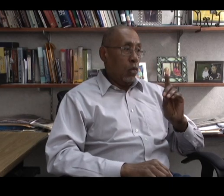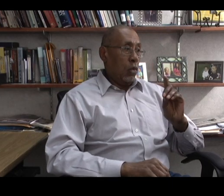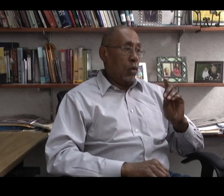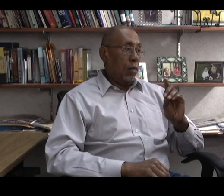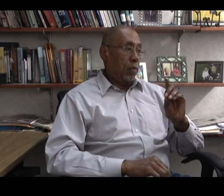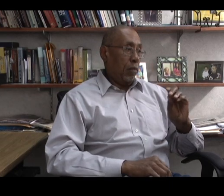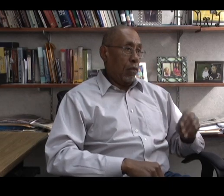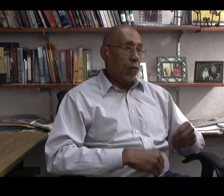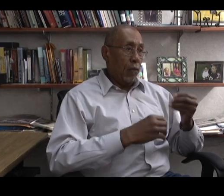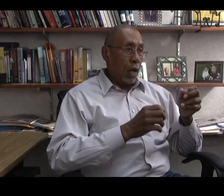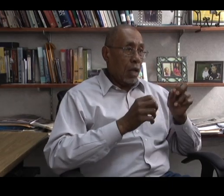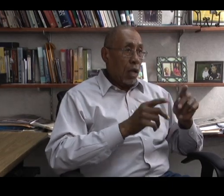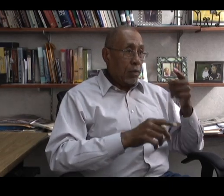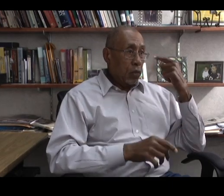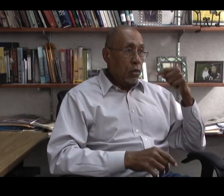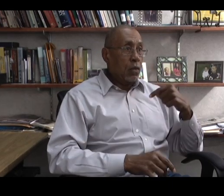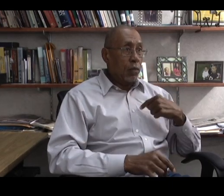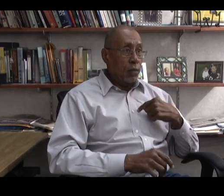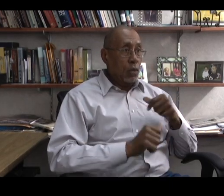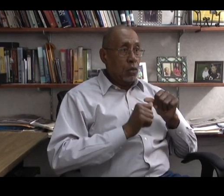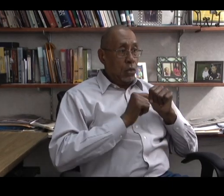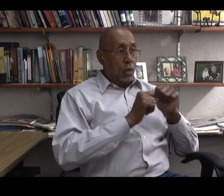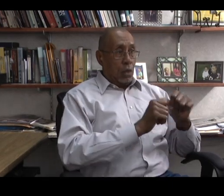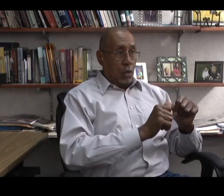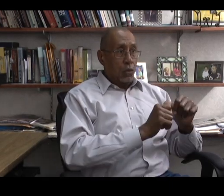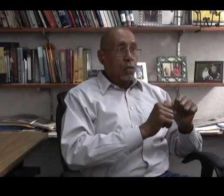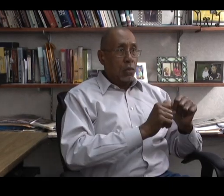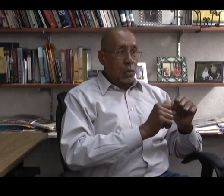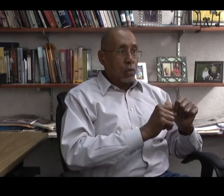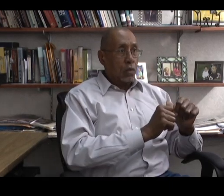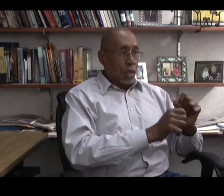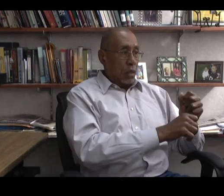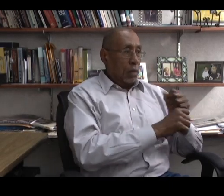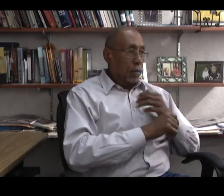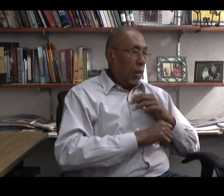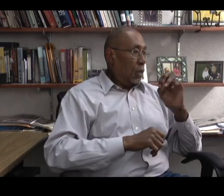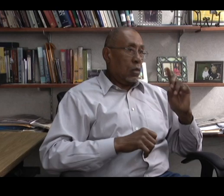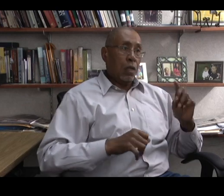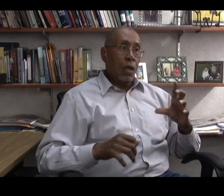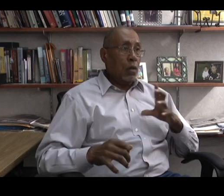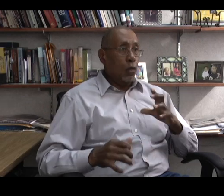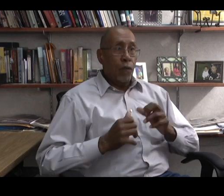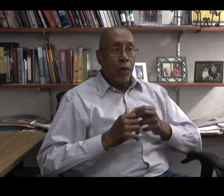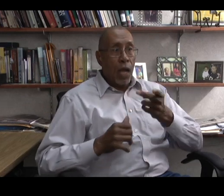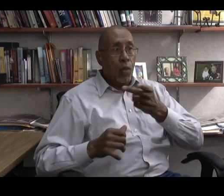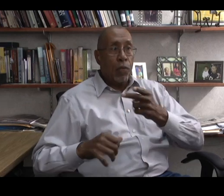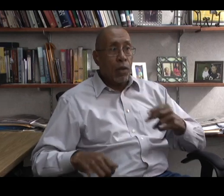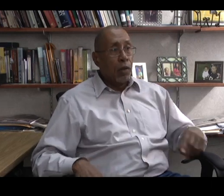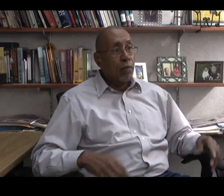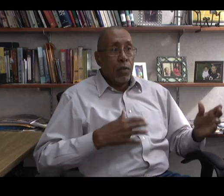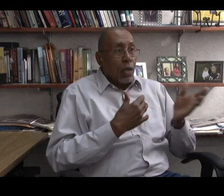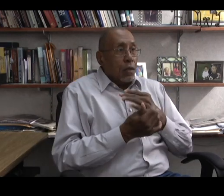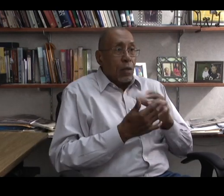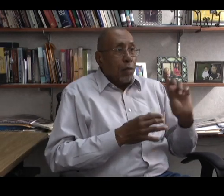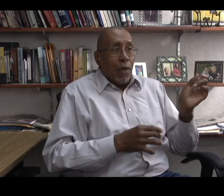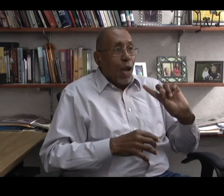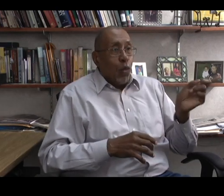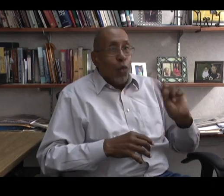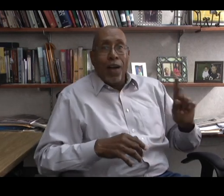anything that would provide an opportunity for me to continue my education was fine with them. It didn't